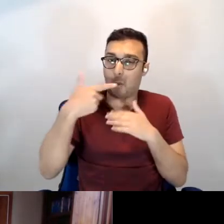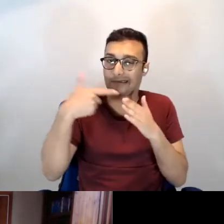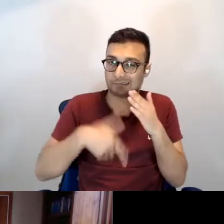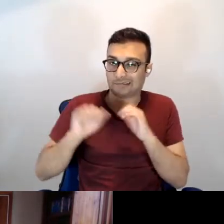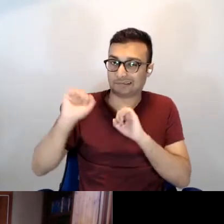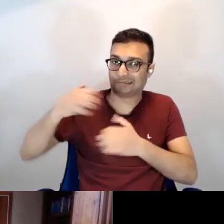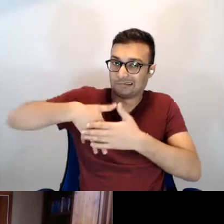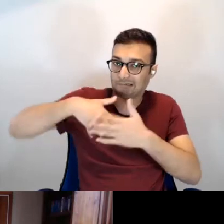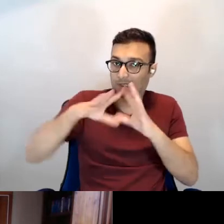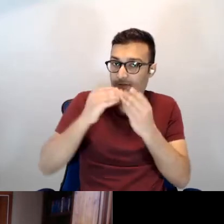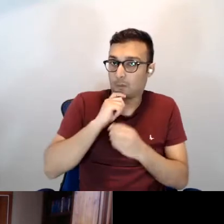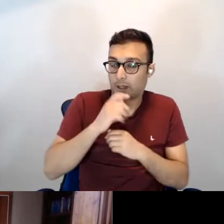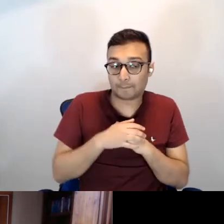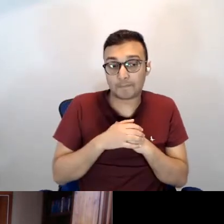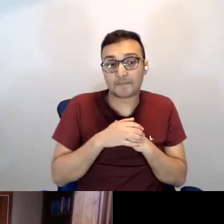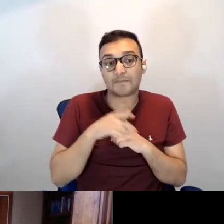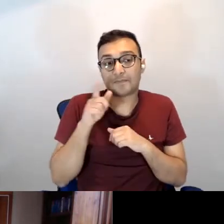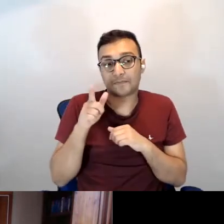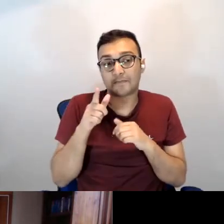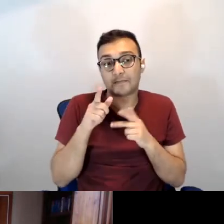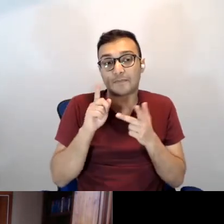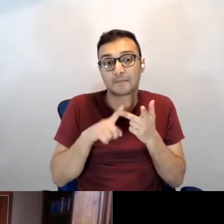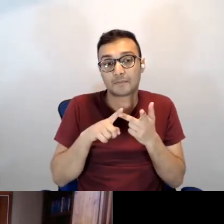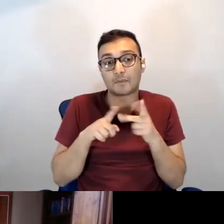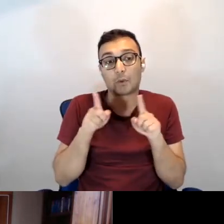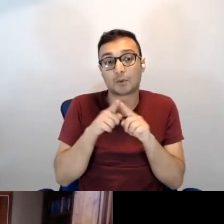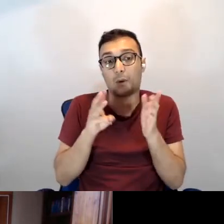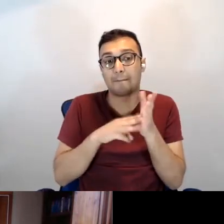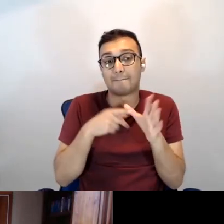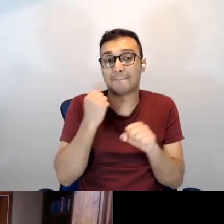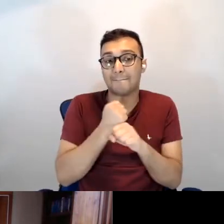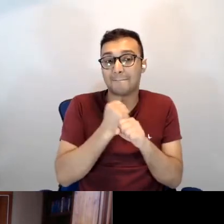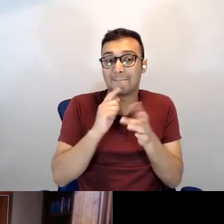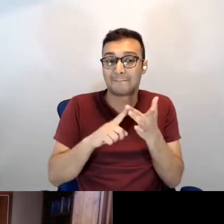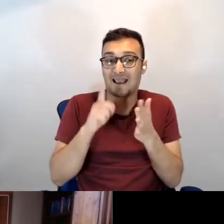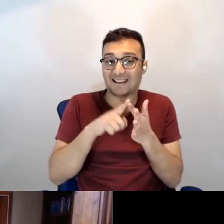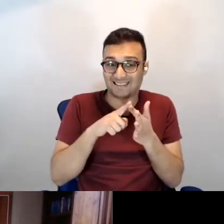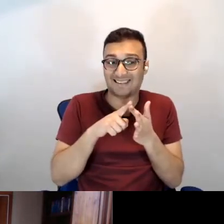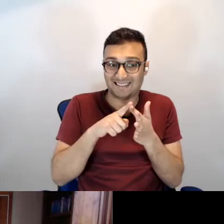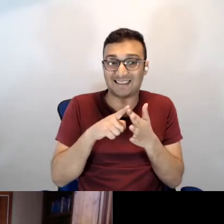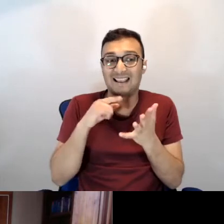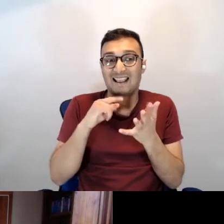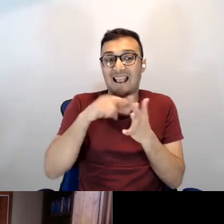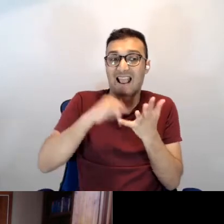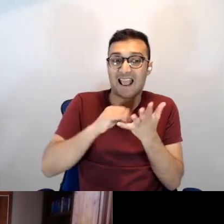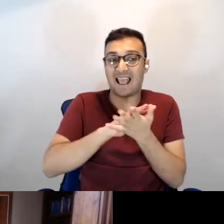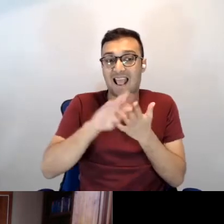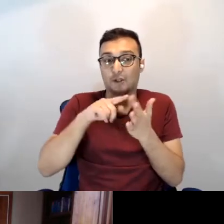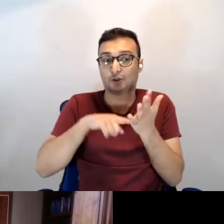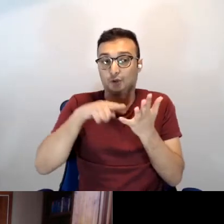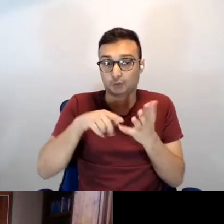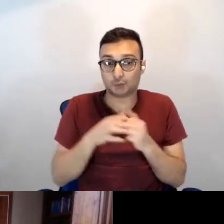presentations. And we've also got Maggie and Estu from CHAI, and we have joining them Mr.